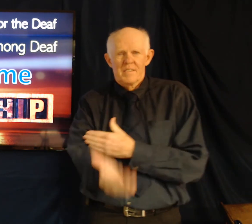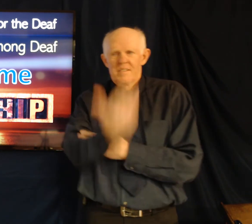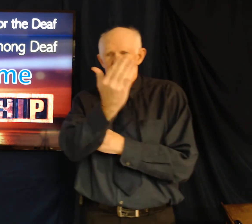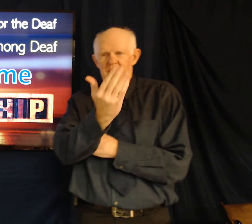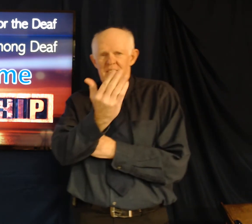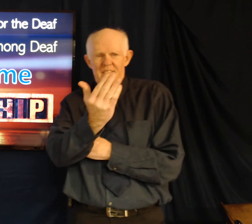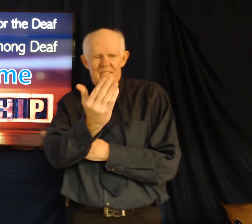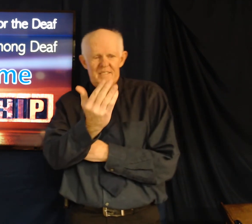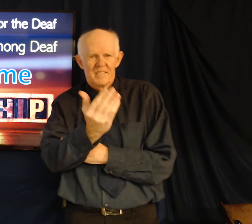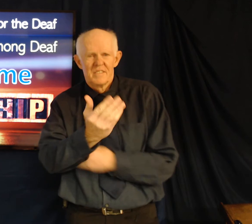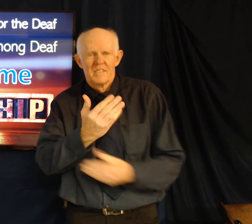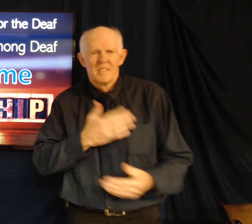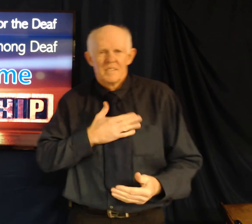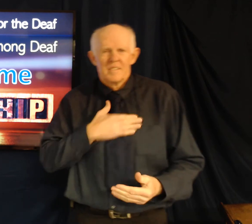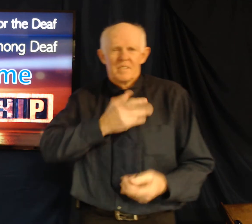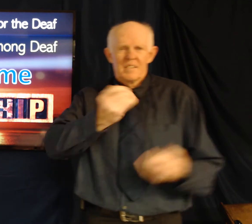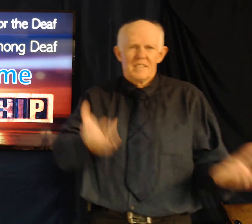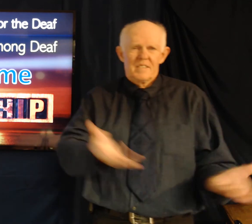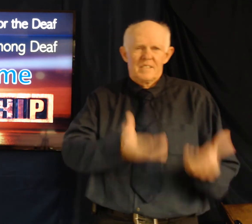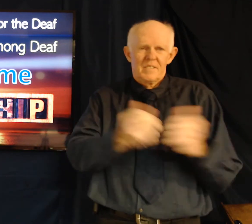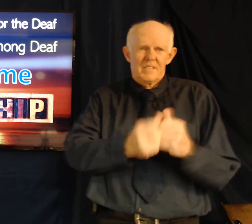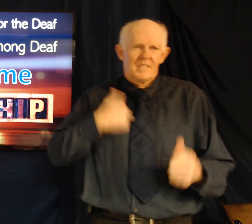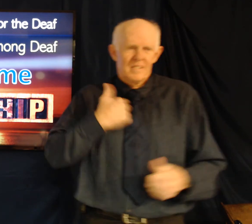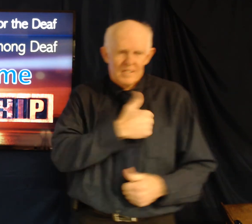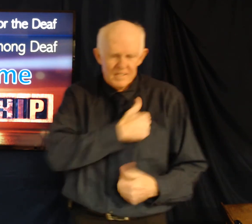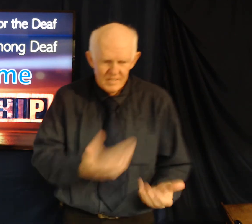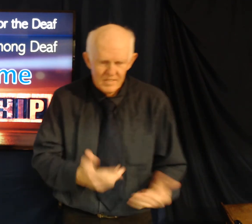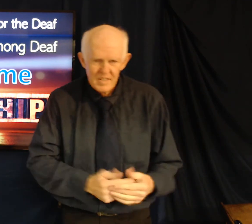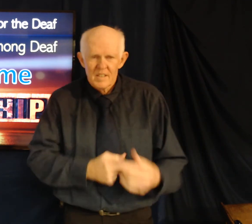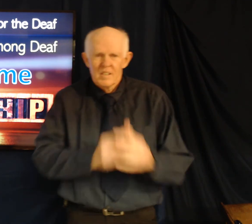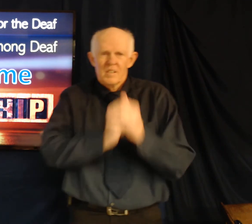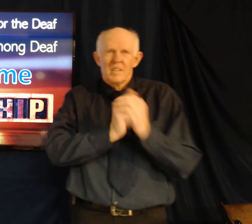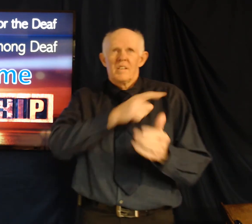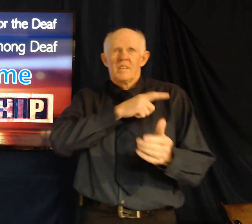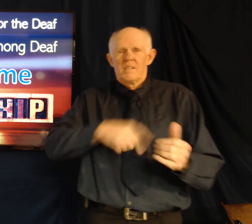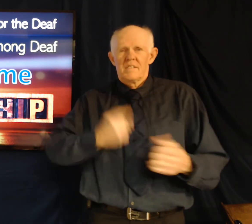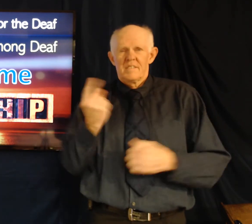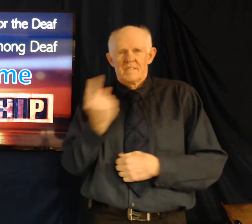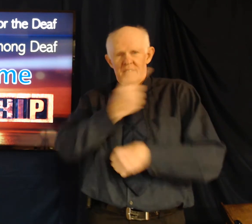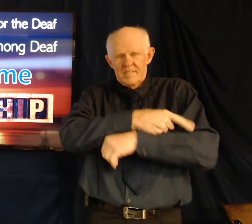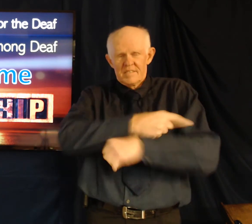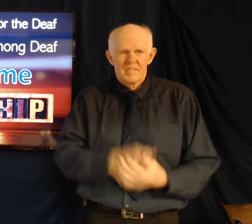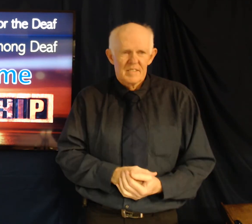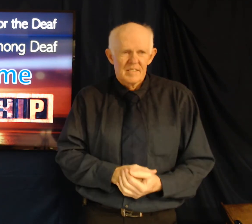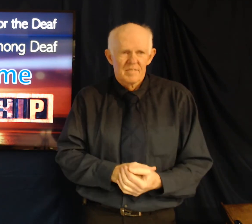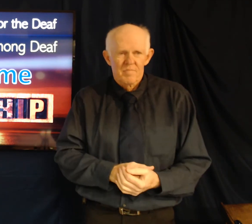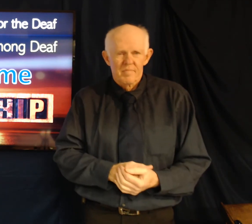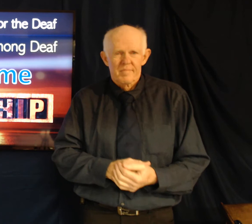Good morning. I'm happy that you're here with us to worship on this Lord's day.